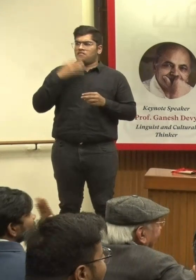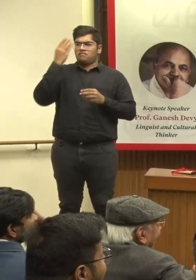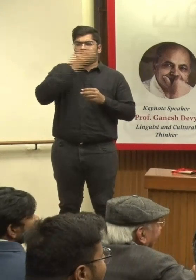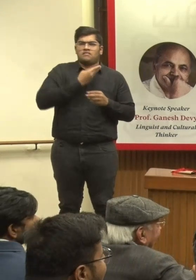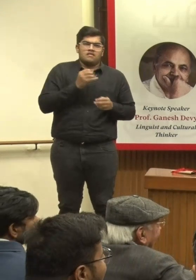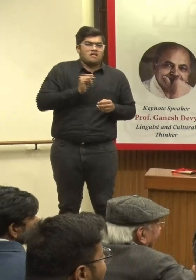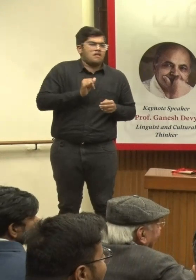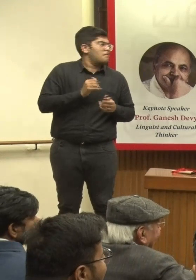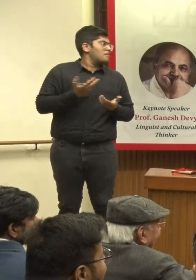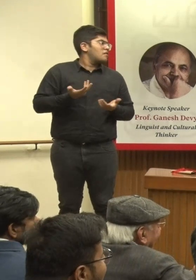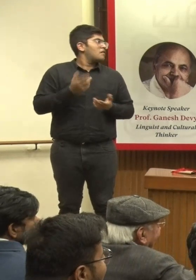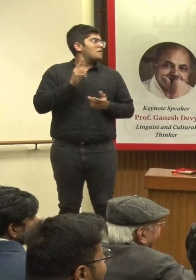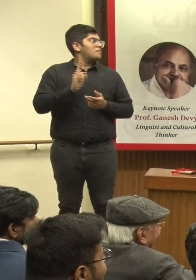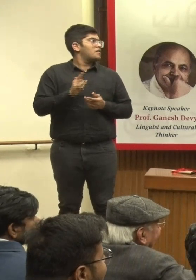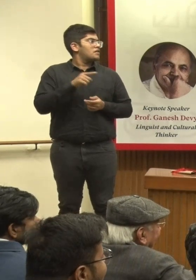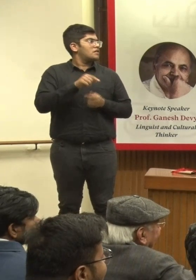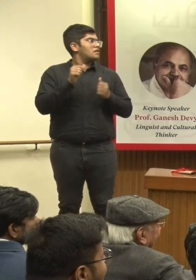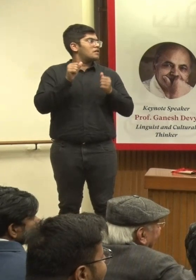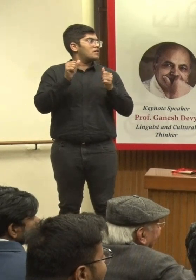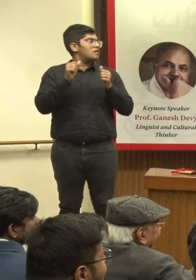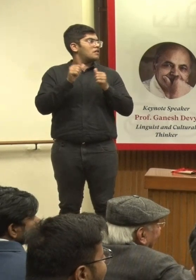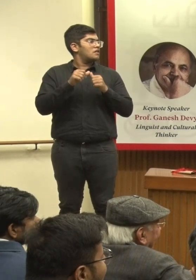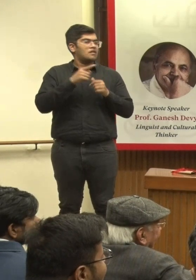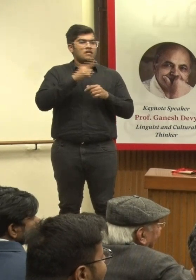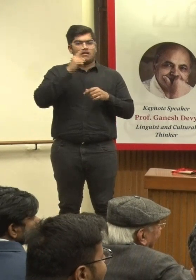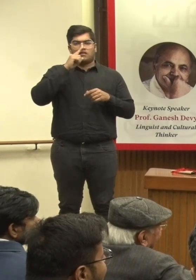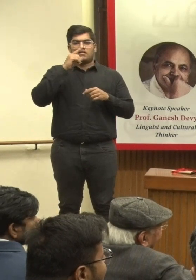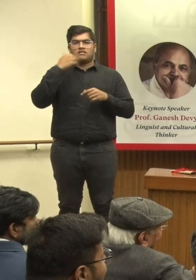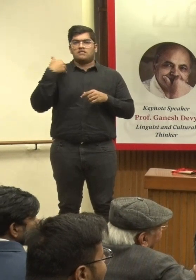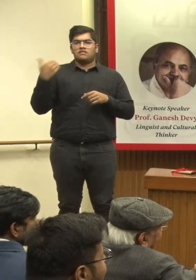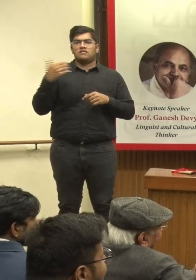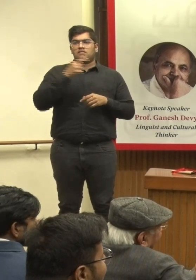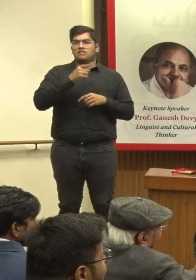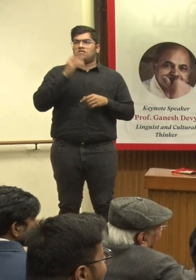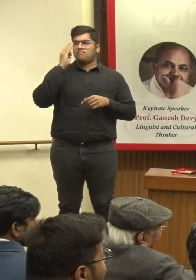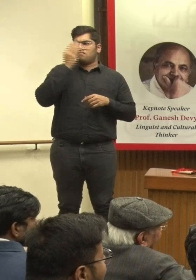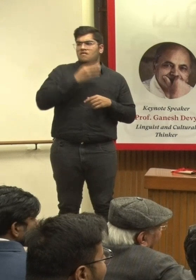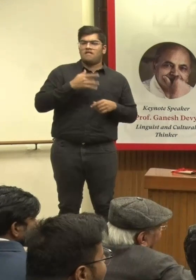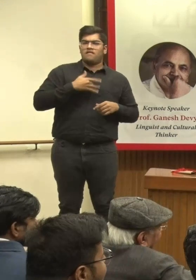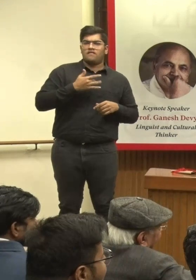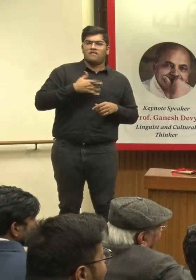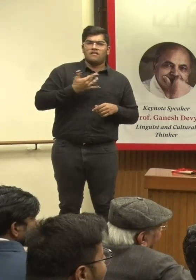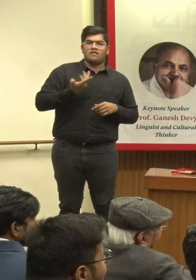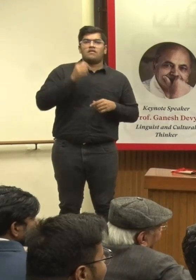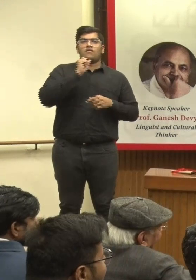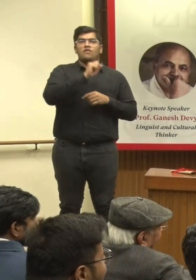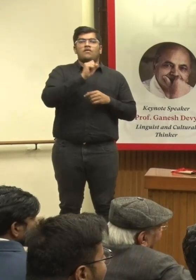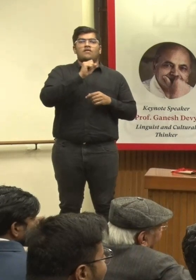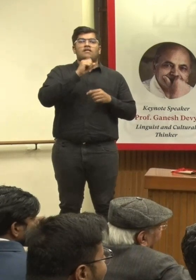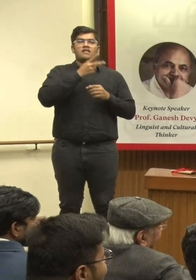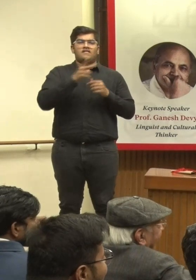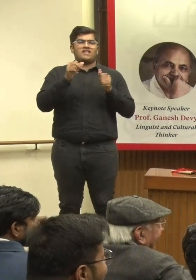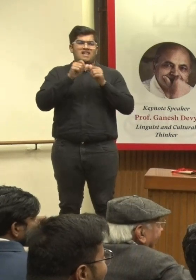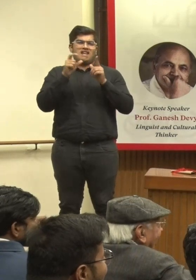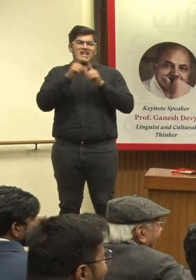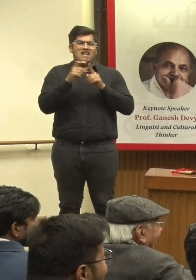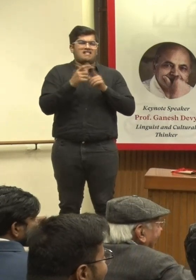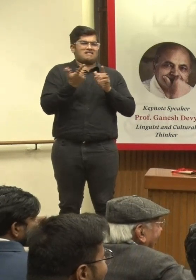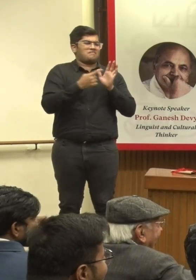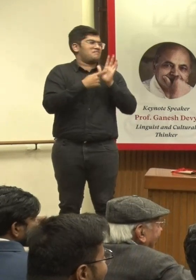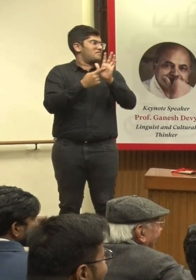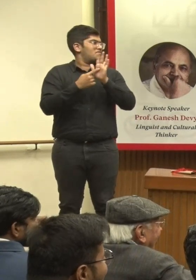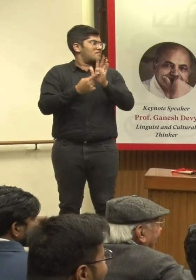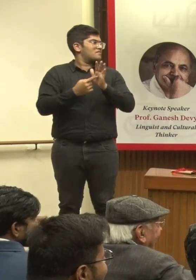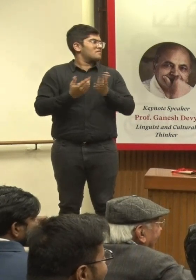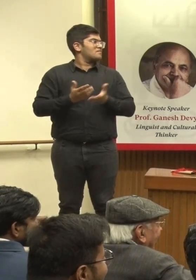that, there's an ad. My sister is very shy. That's what every boyfriend of hers says or something like